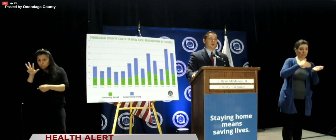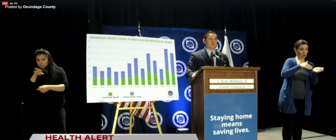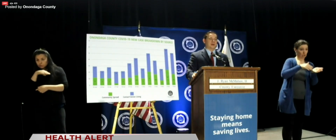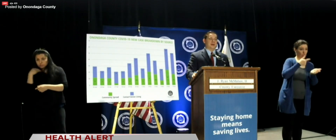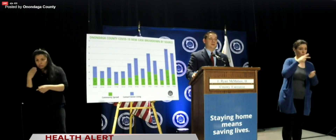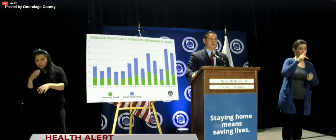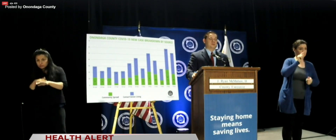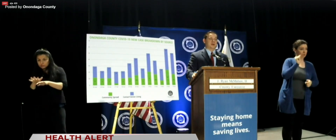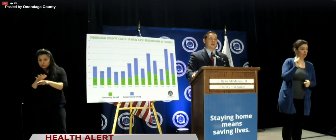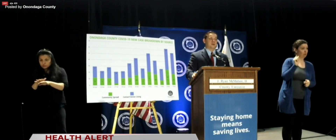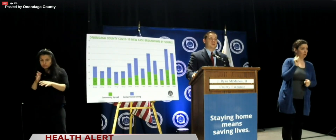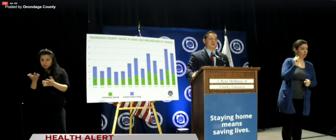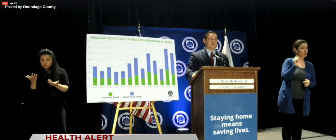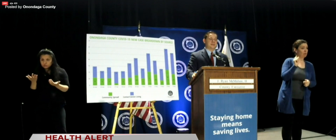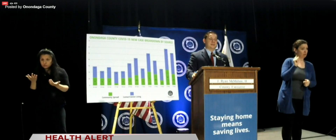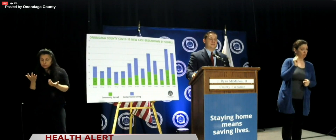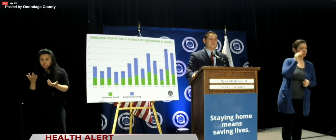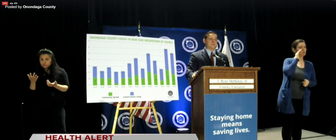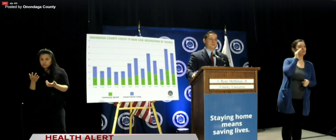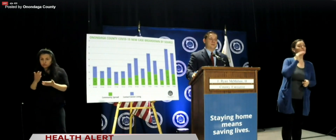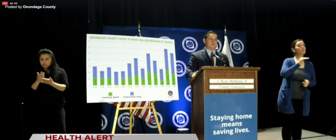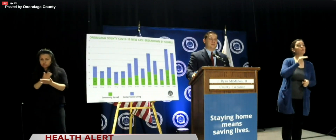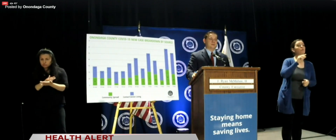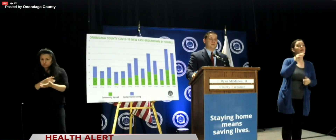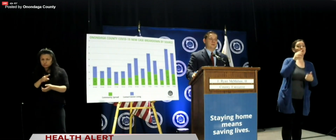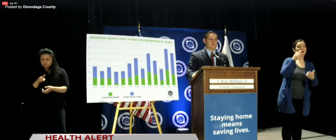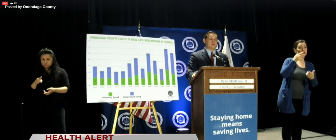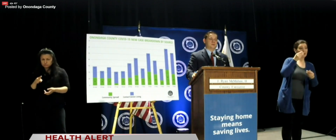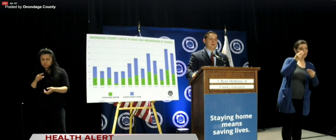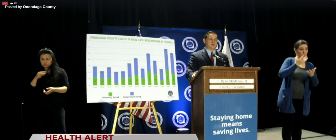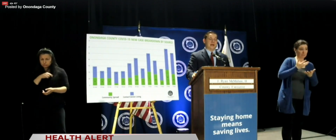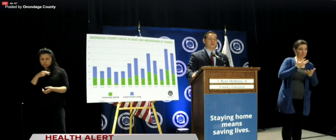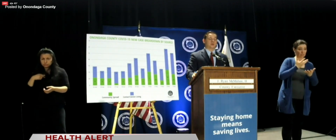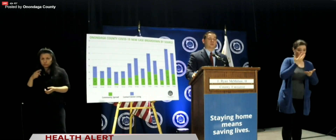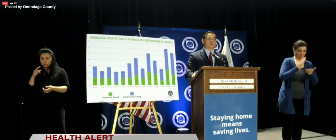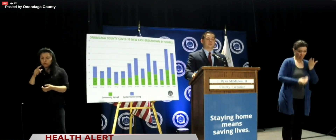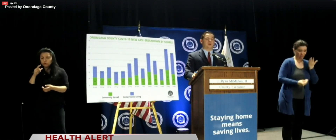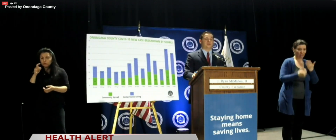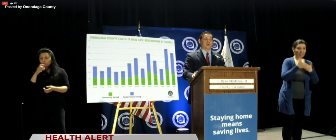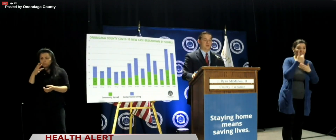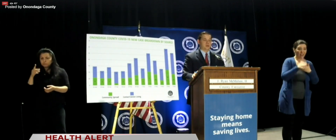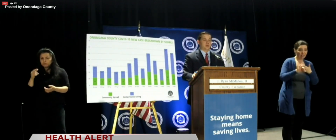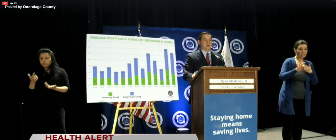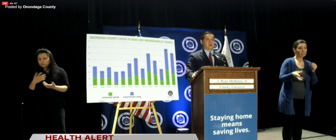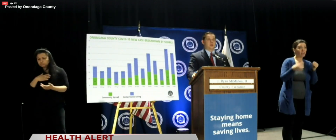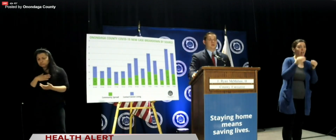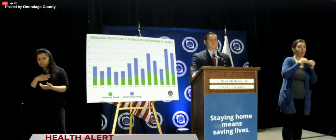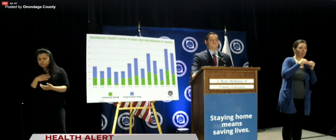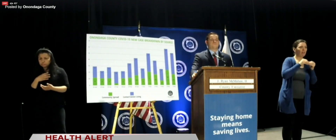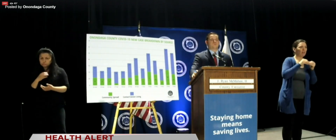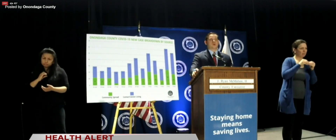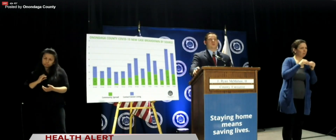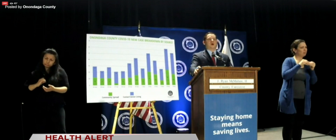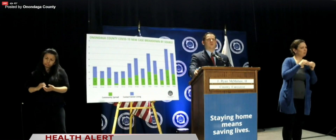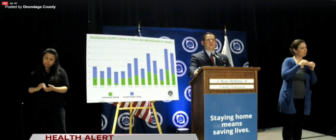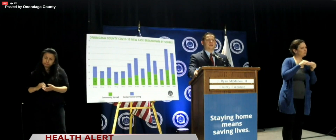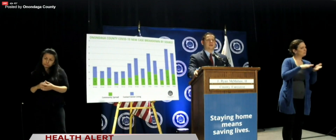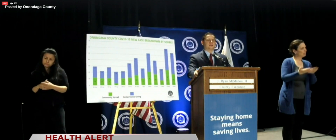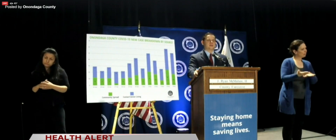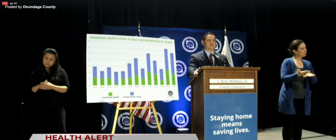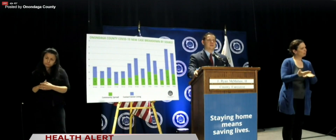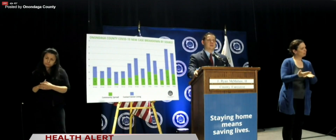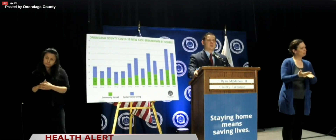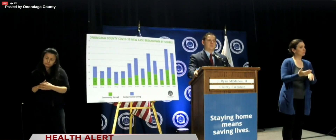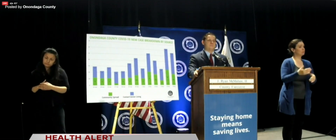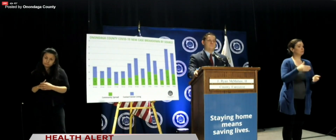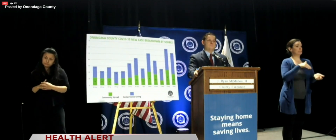going over data. We try to understand the data and understanding, and Dr. Gupta is very, very good about relating that